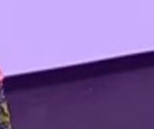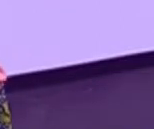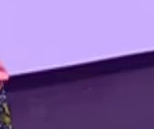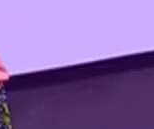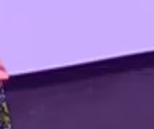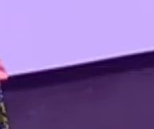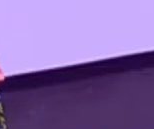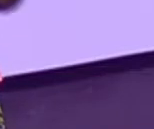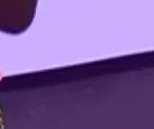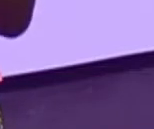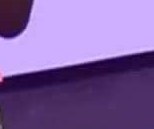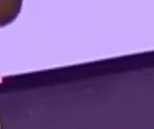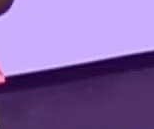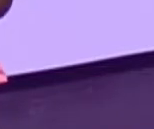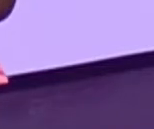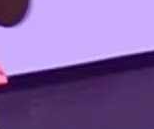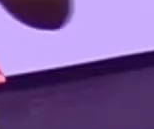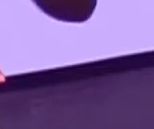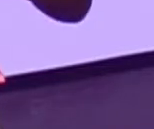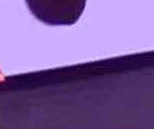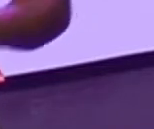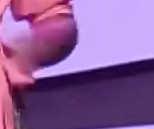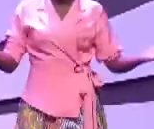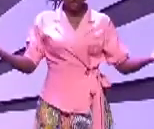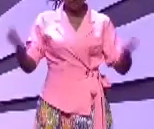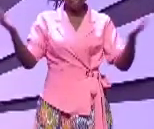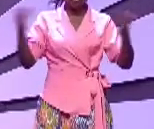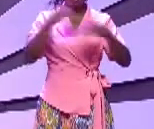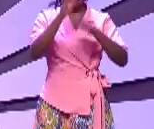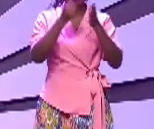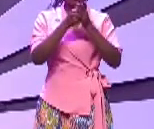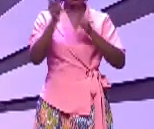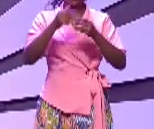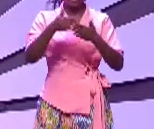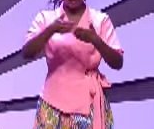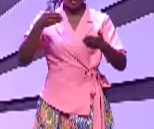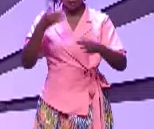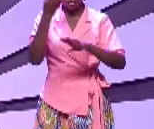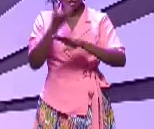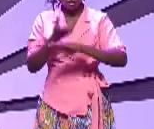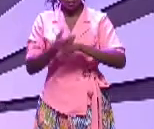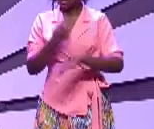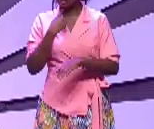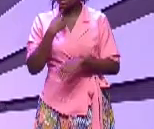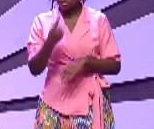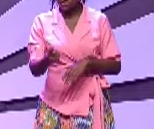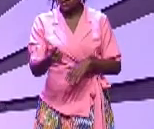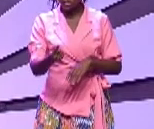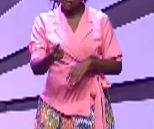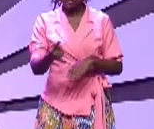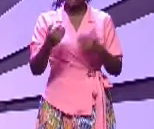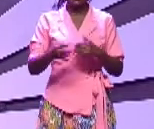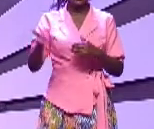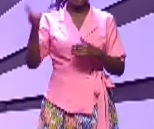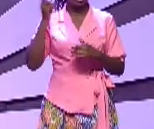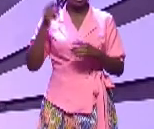and Moses and Aaron gathered the congregation together before the rock and he said unto them here now